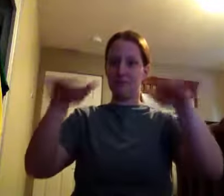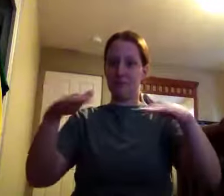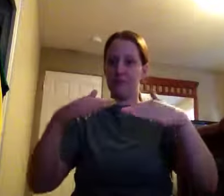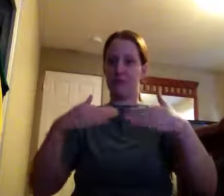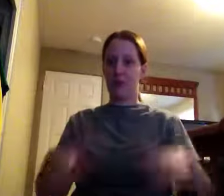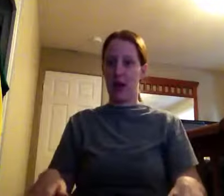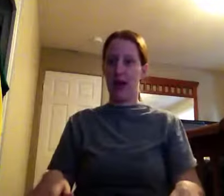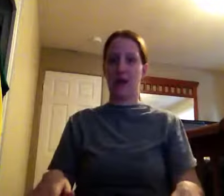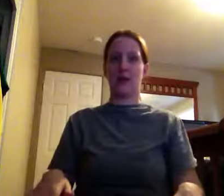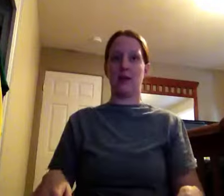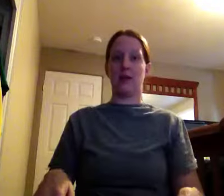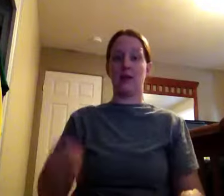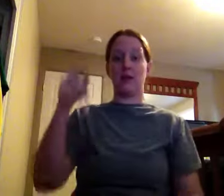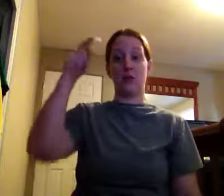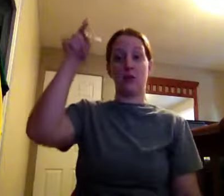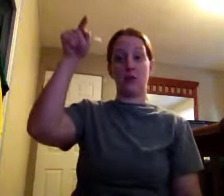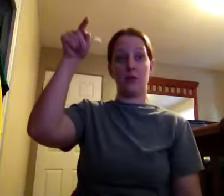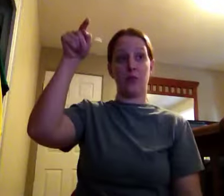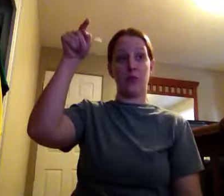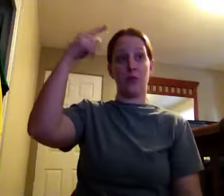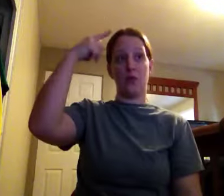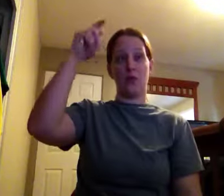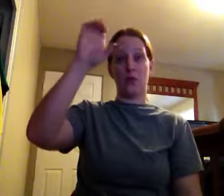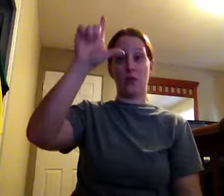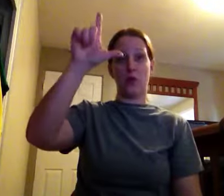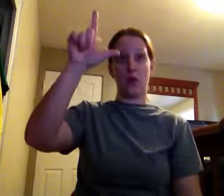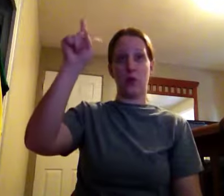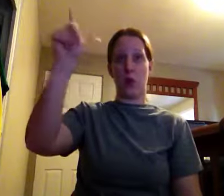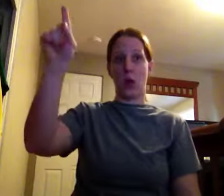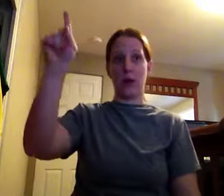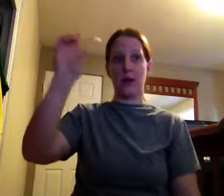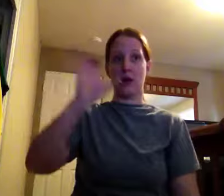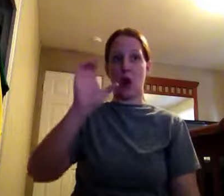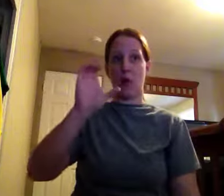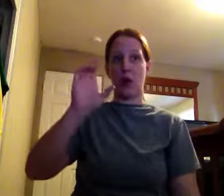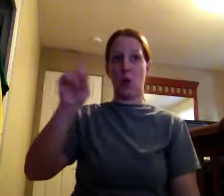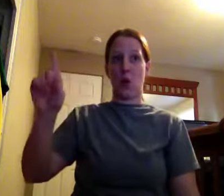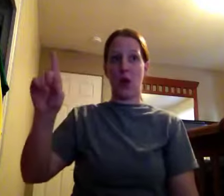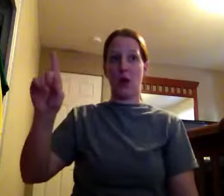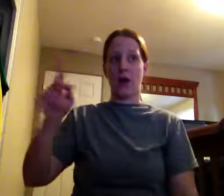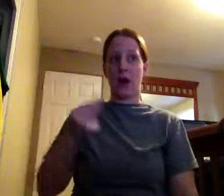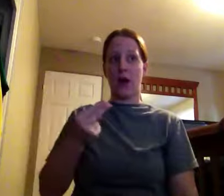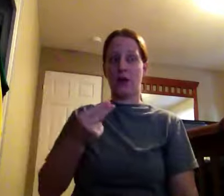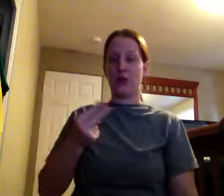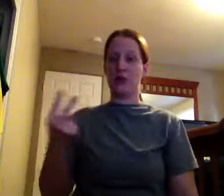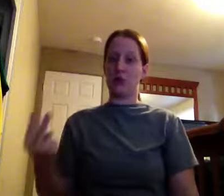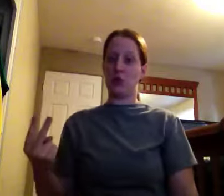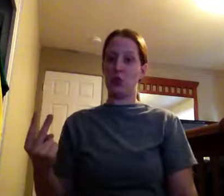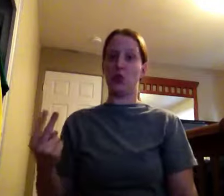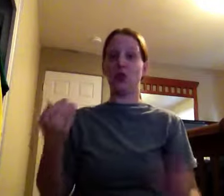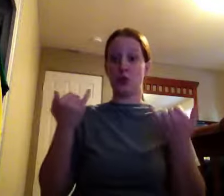And I get 1, 1, and 2. And so that's what I come and put over here. 1, 1, and 2. So it's